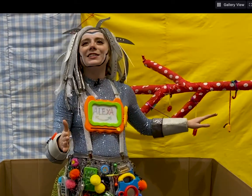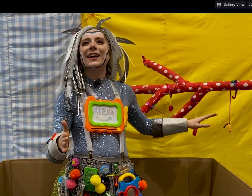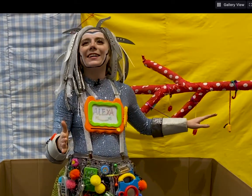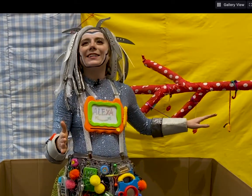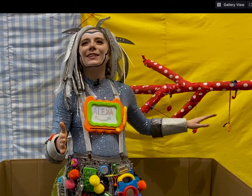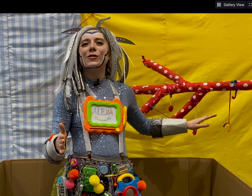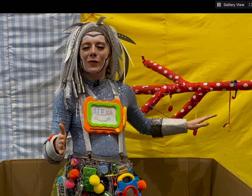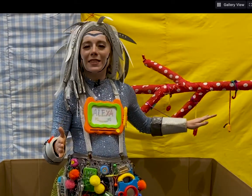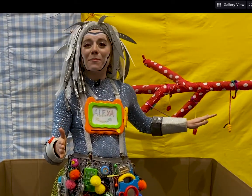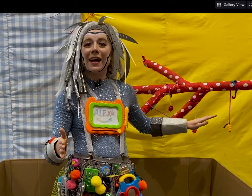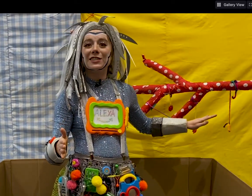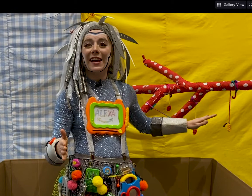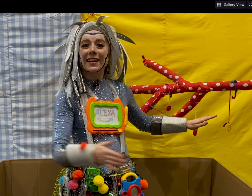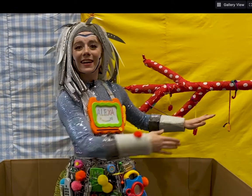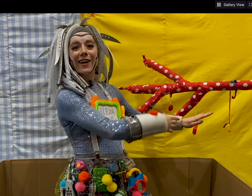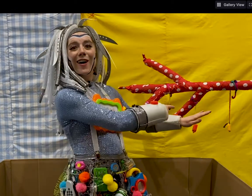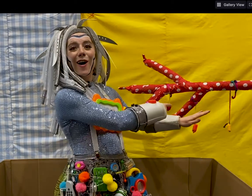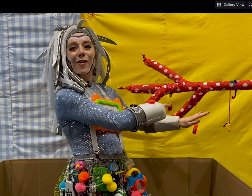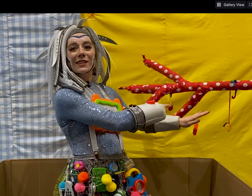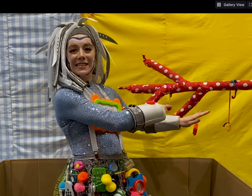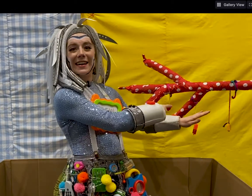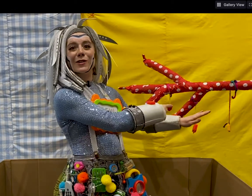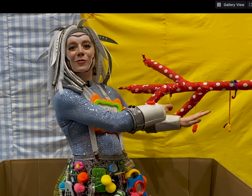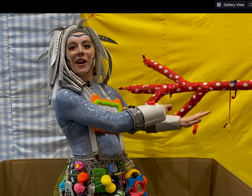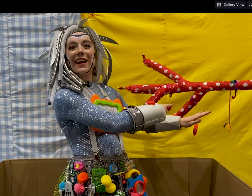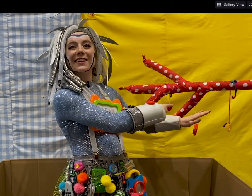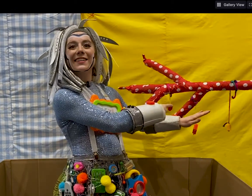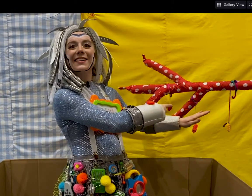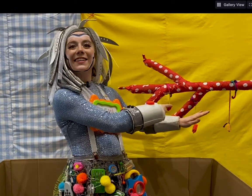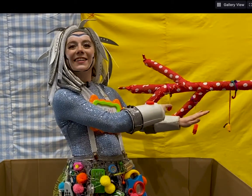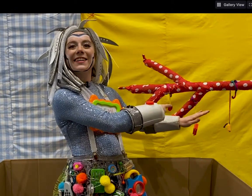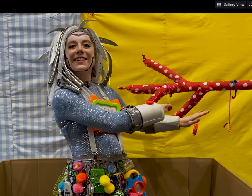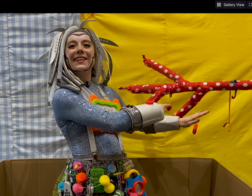Charging with the magic of a stickle brick.